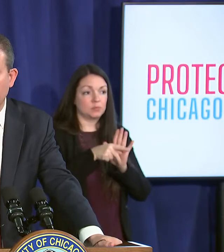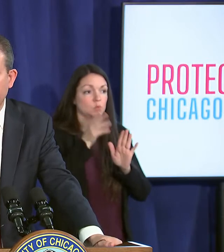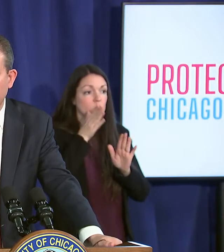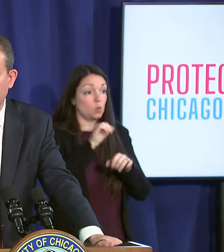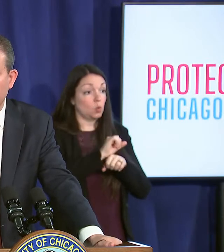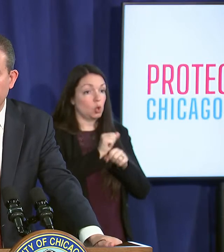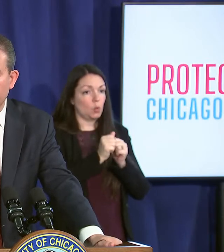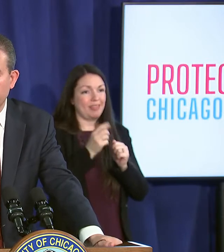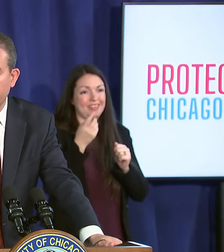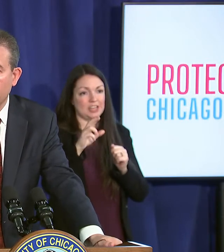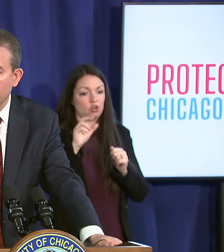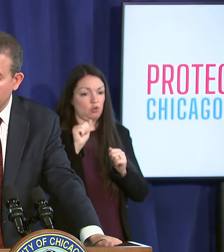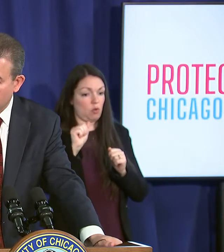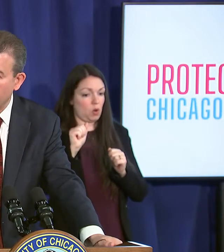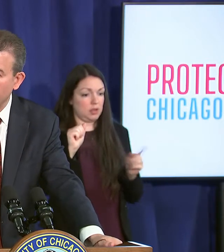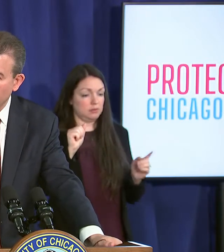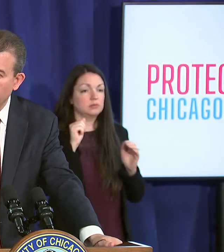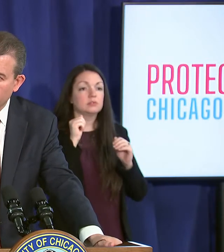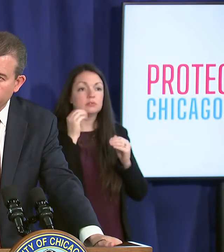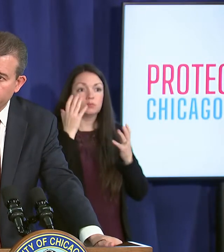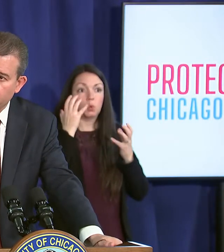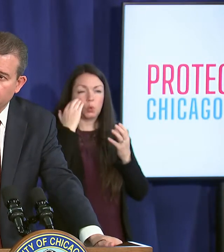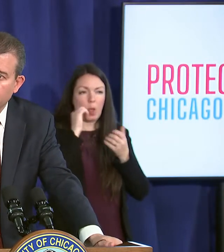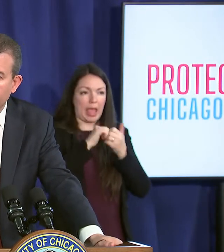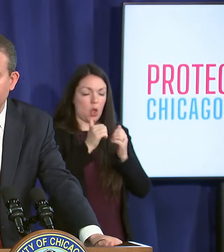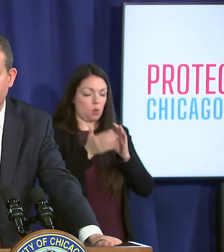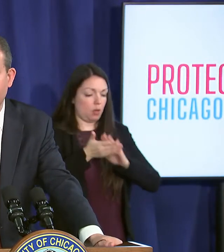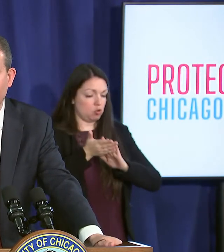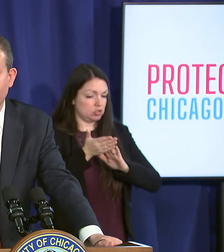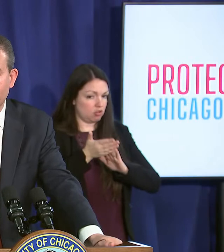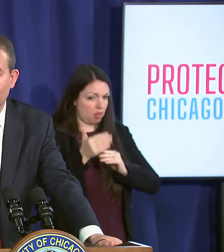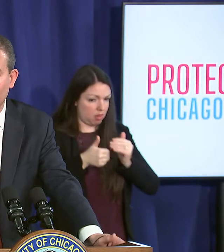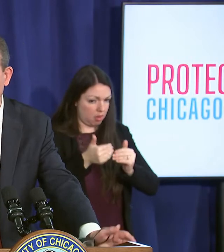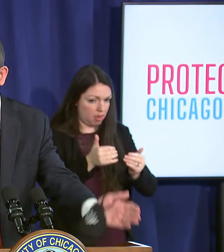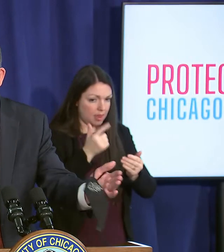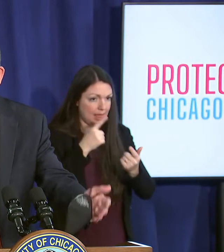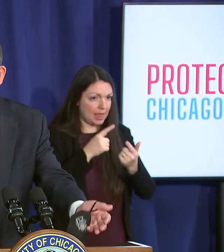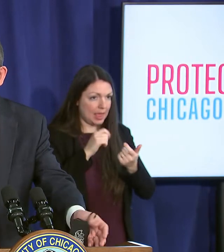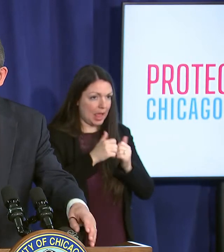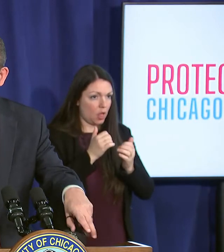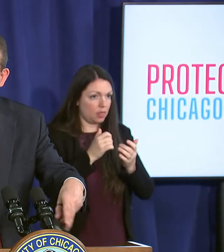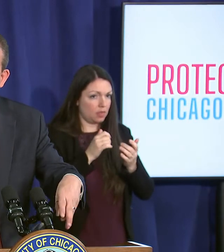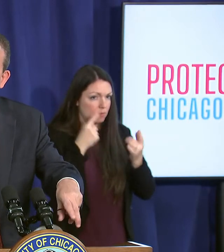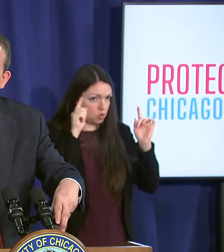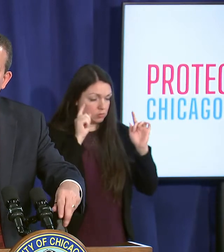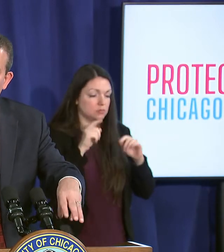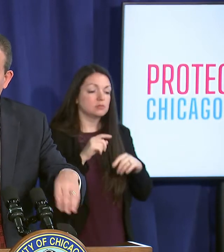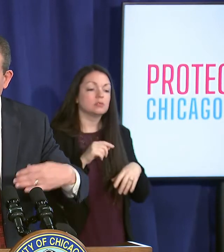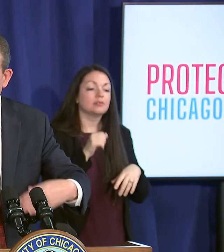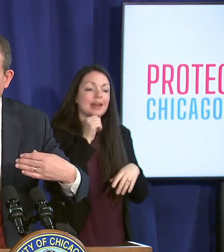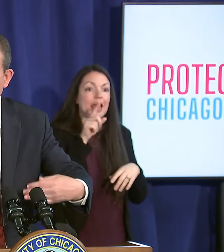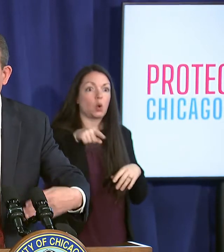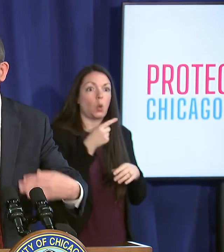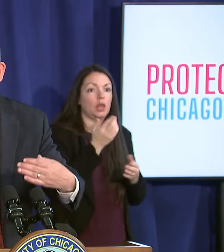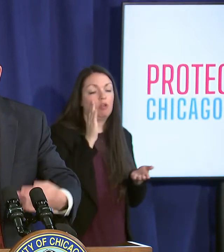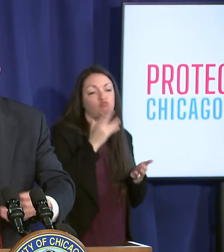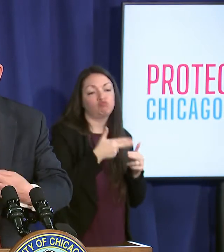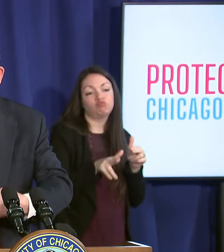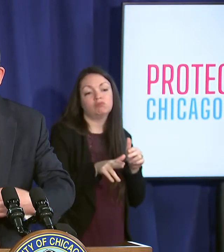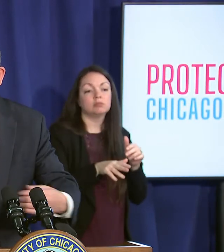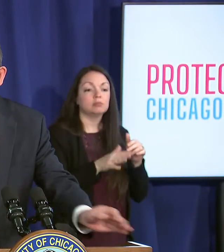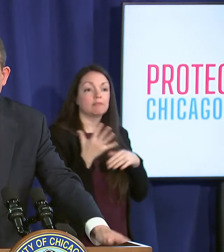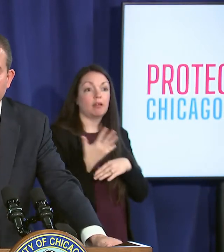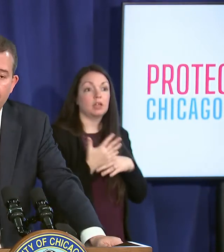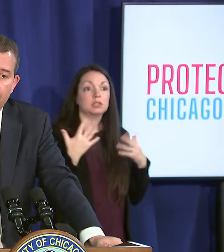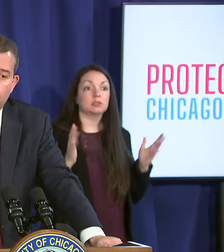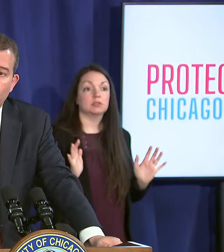Dr. Arwady just to understand all the operational logistics because it isn't just as simple as shortening to 5 days. There's a lot of other requirements that happen for both students